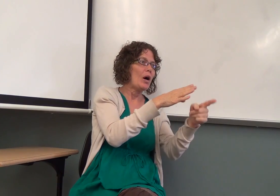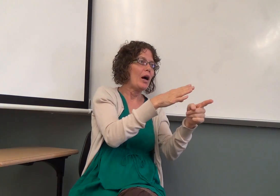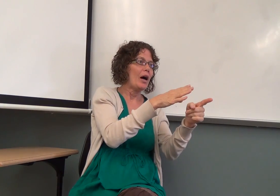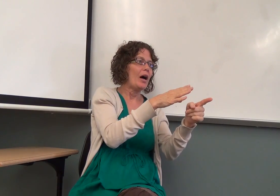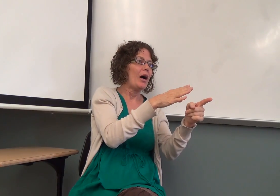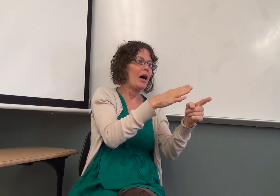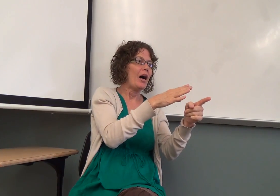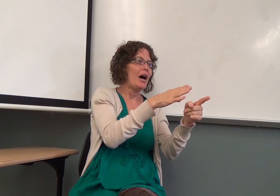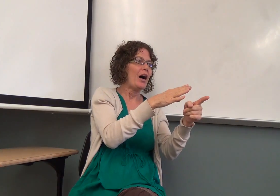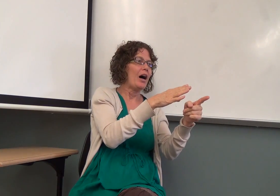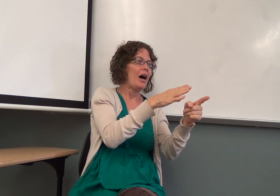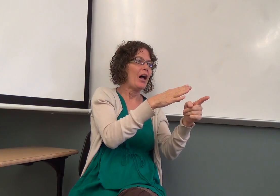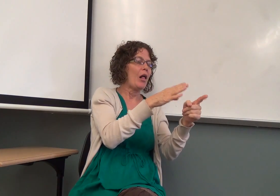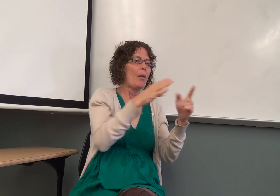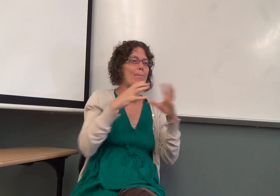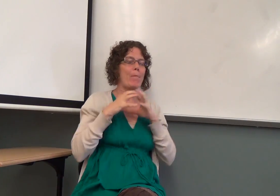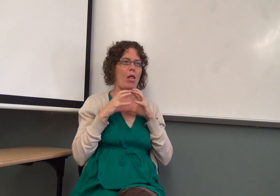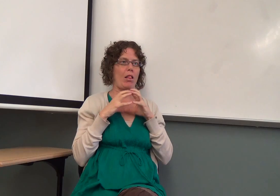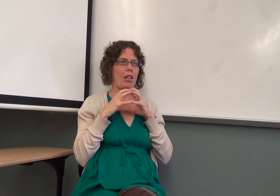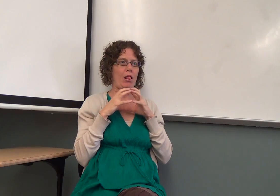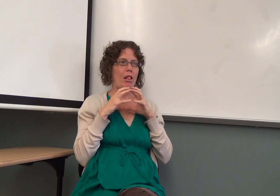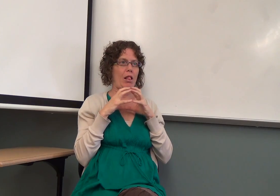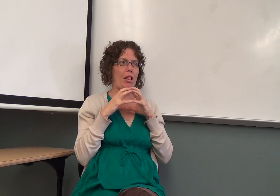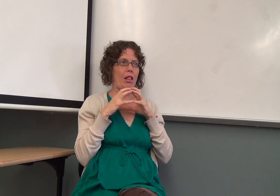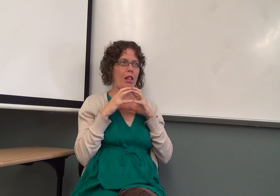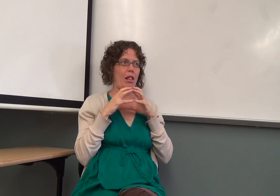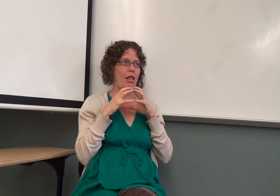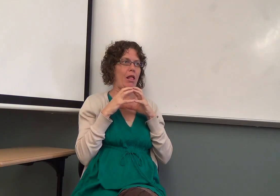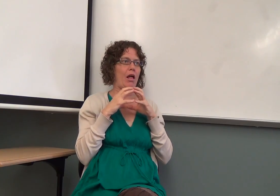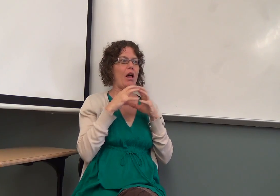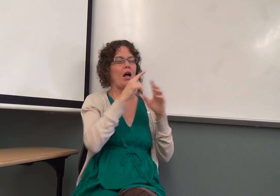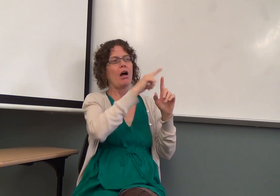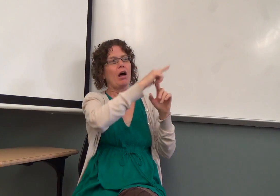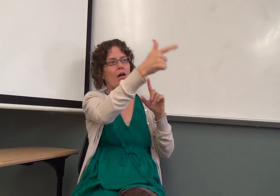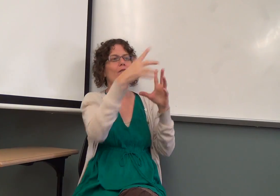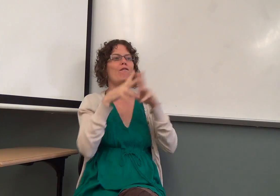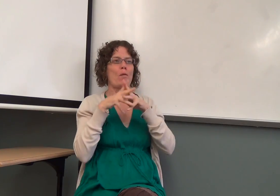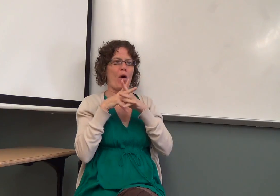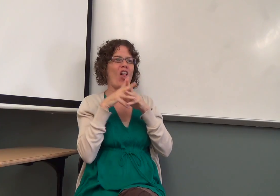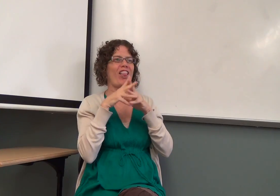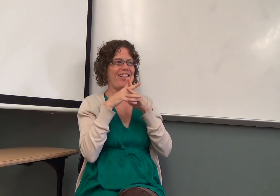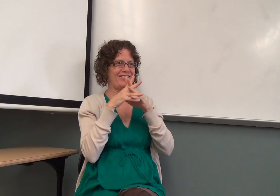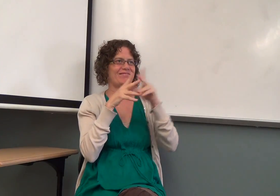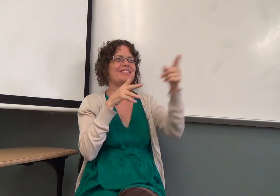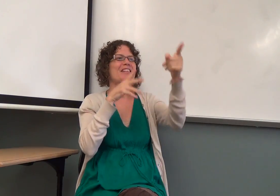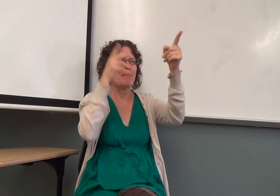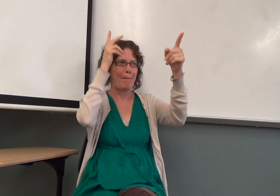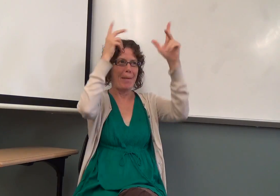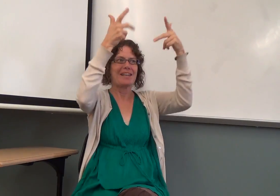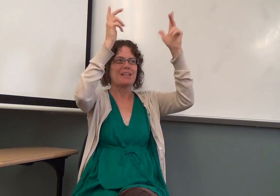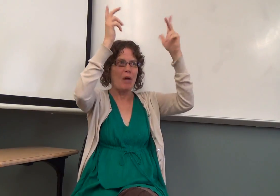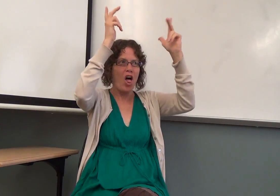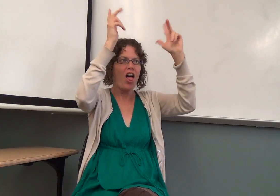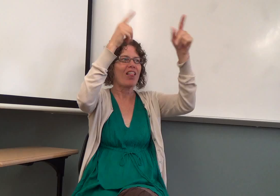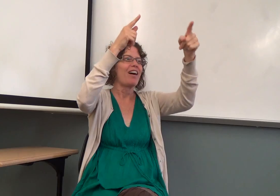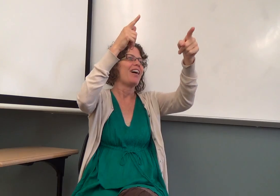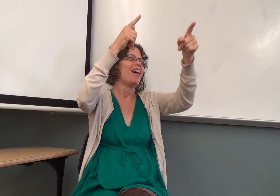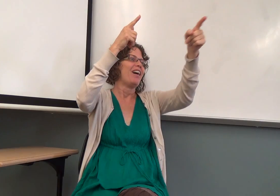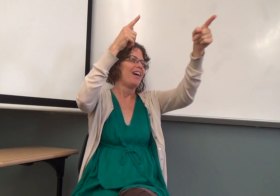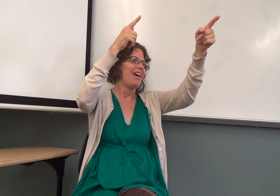said ball. A blue ball, okay. Yeah, Did I you said football. football. Oh. Basketball. That's what's Huh?